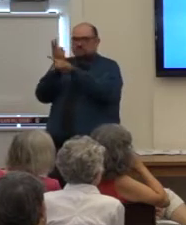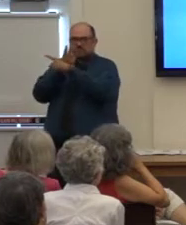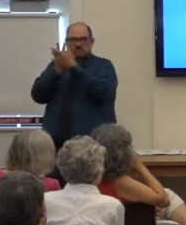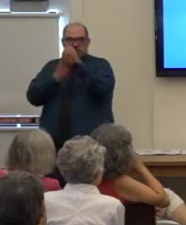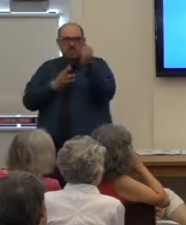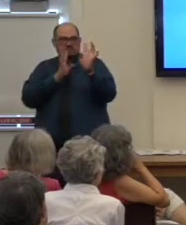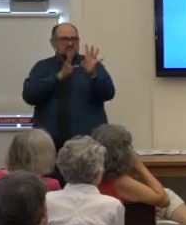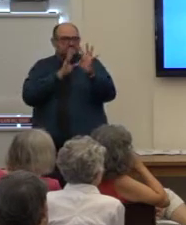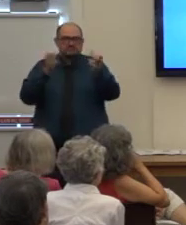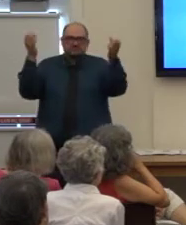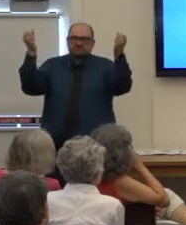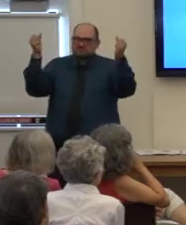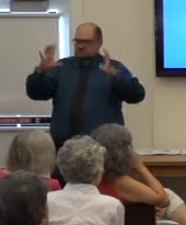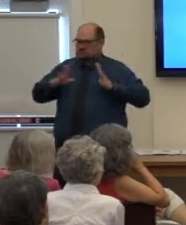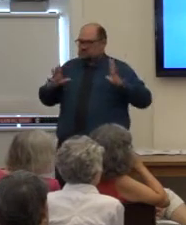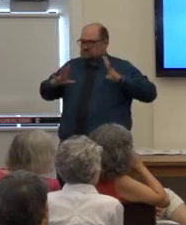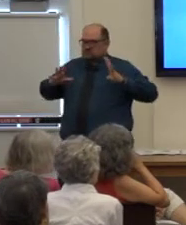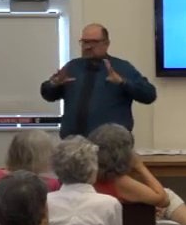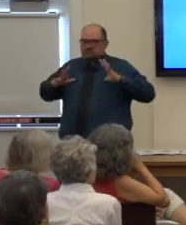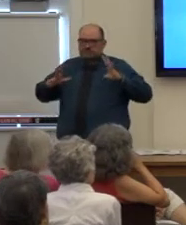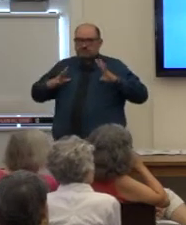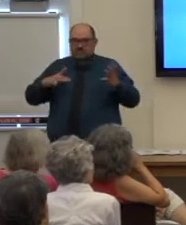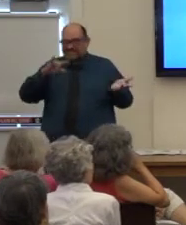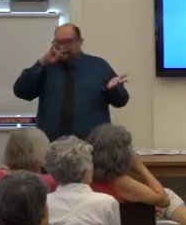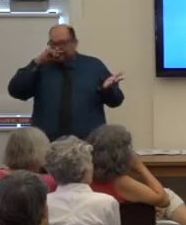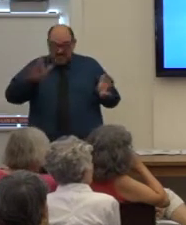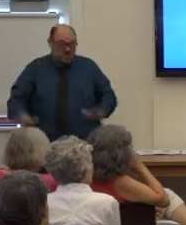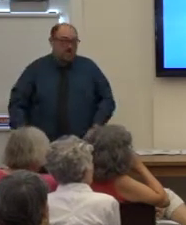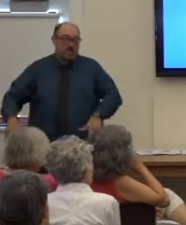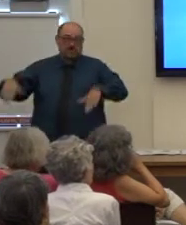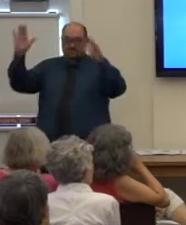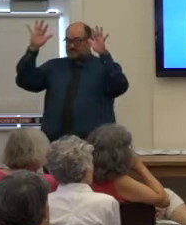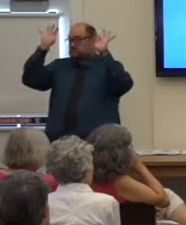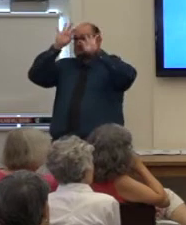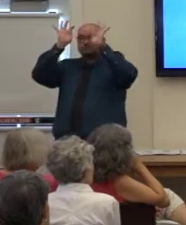grow up unaware that it was